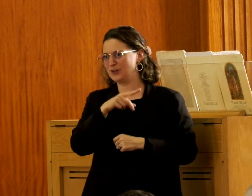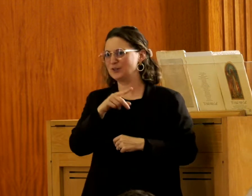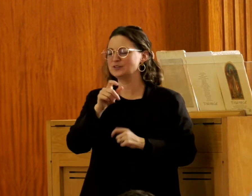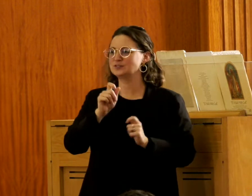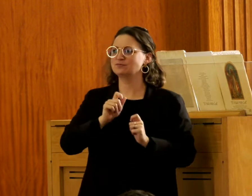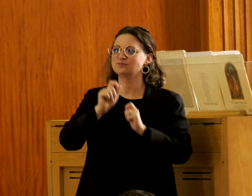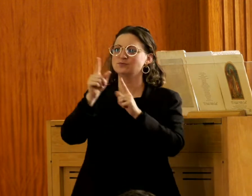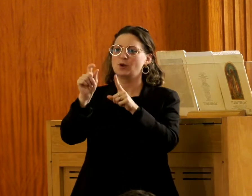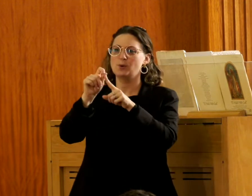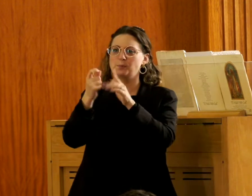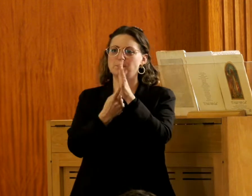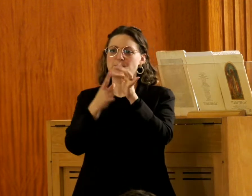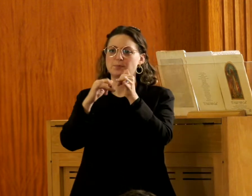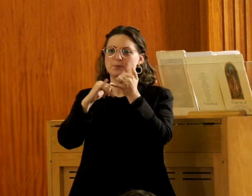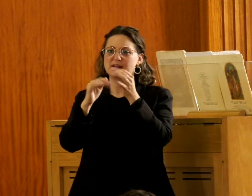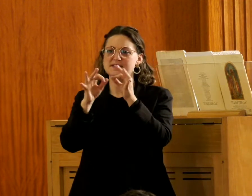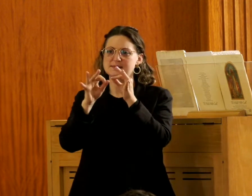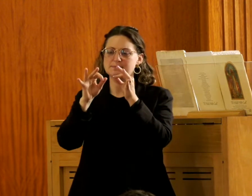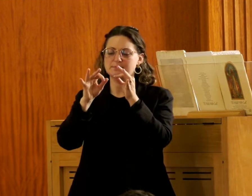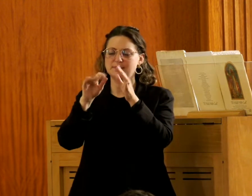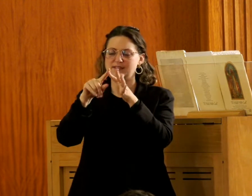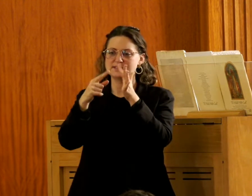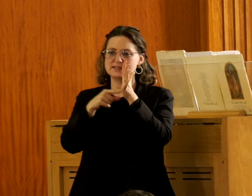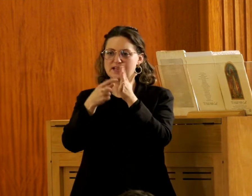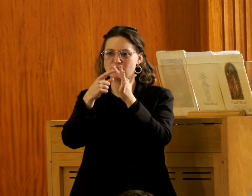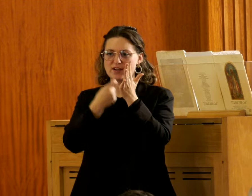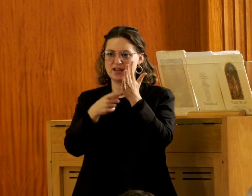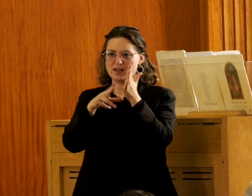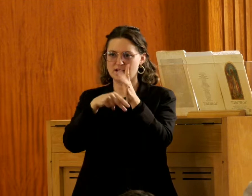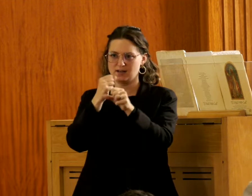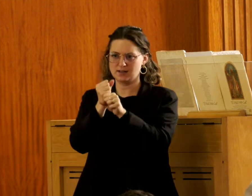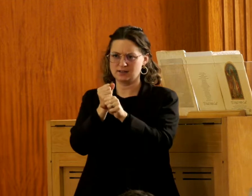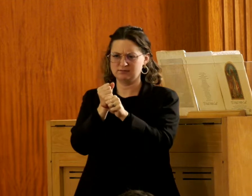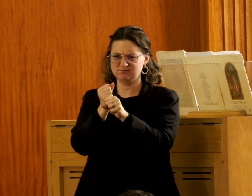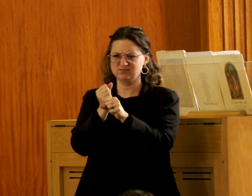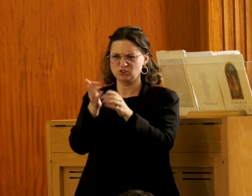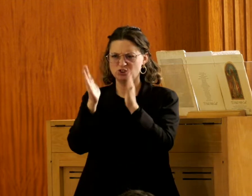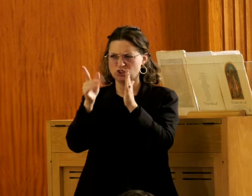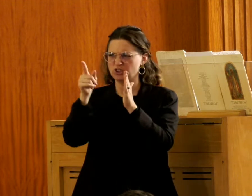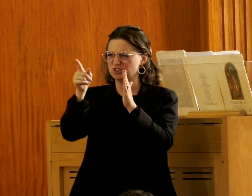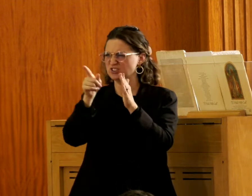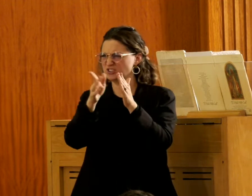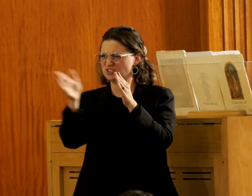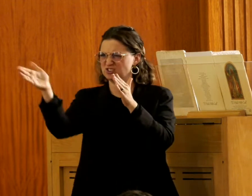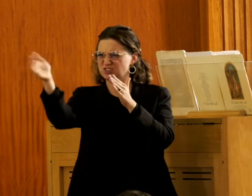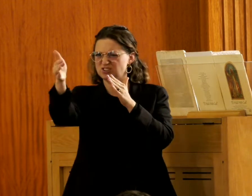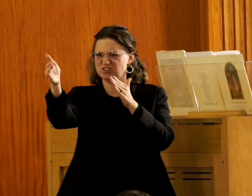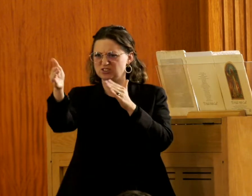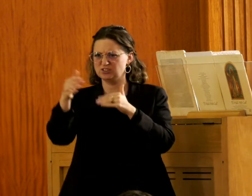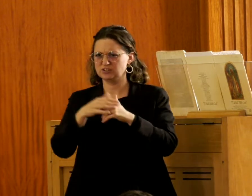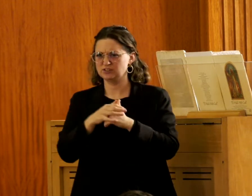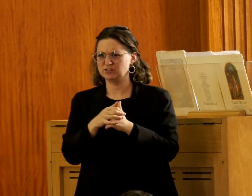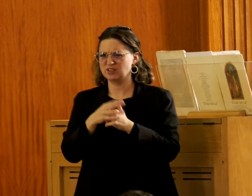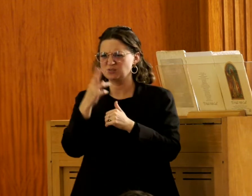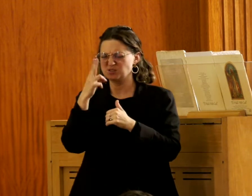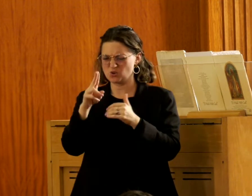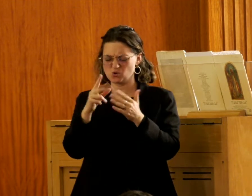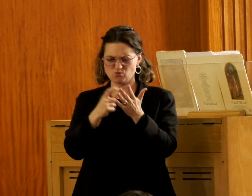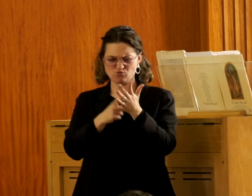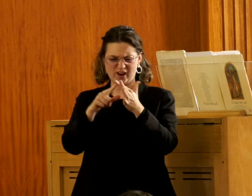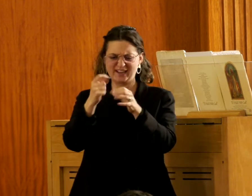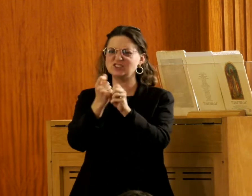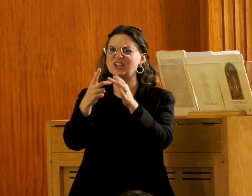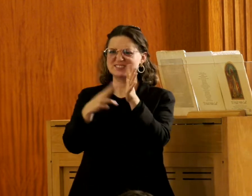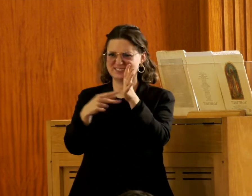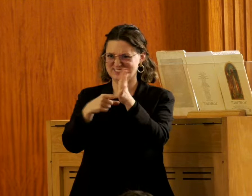the Presbyterian Church at Joffa Street. I think it was called Regent. They're now called Reservoir. It was Regent in those